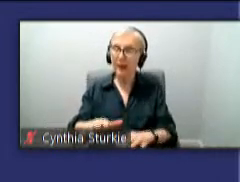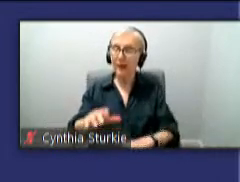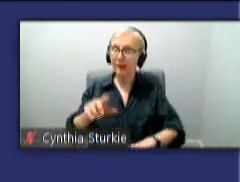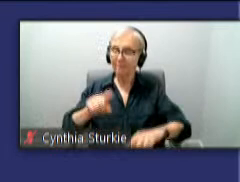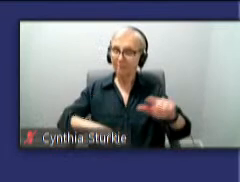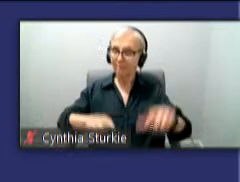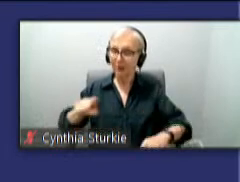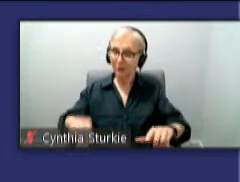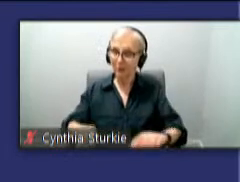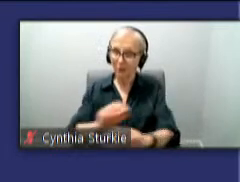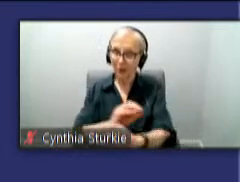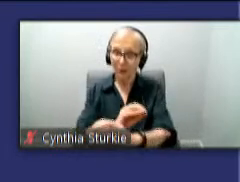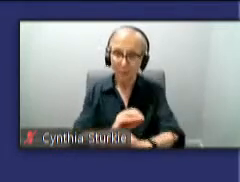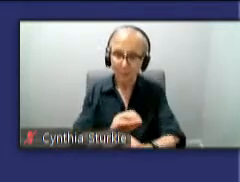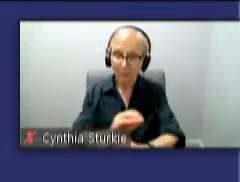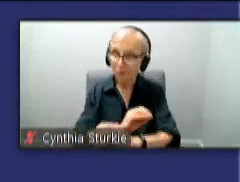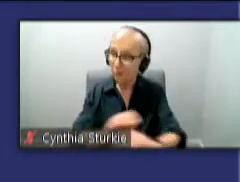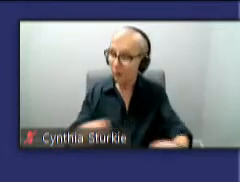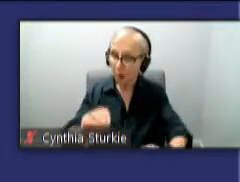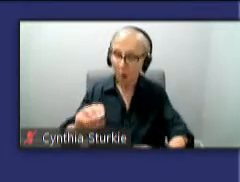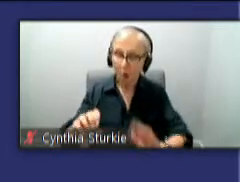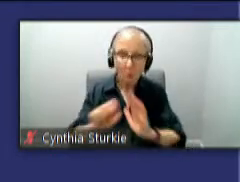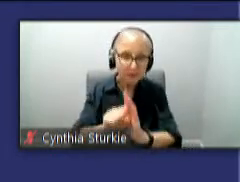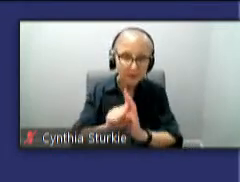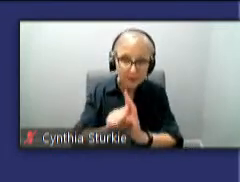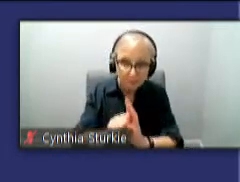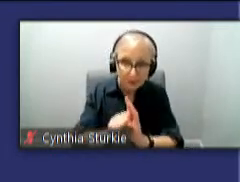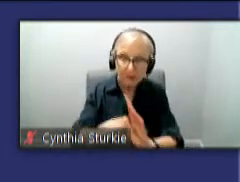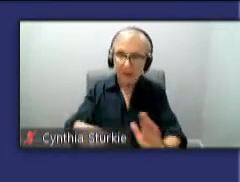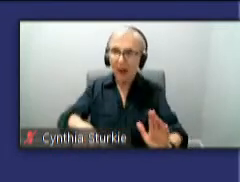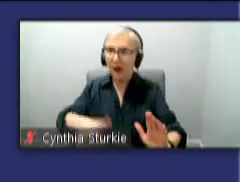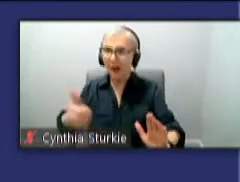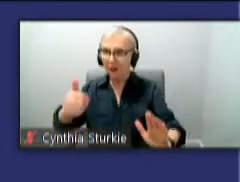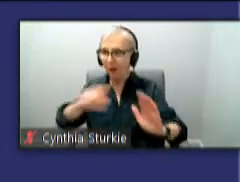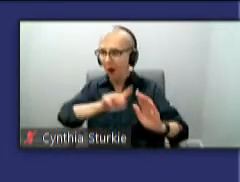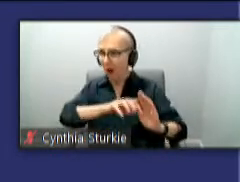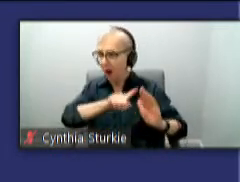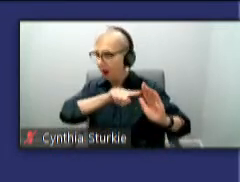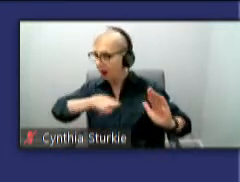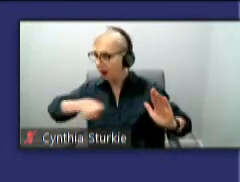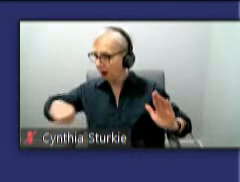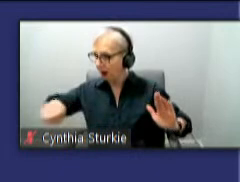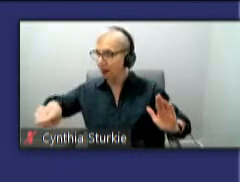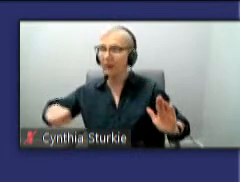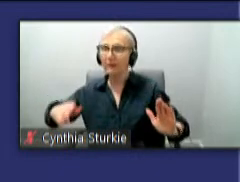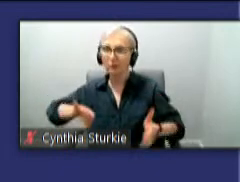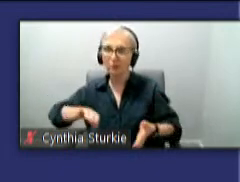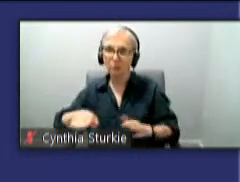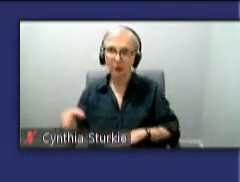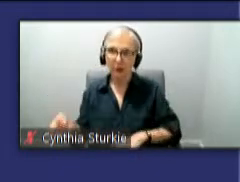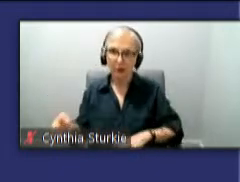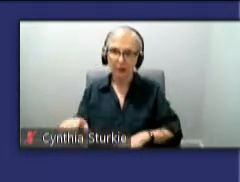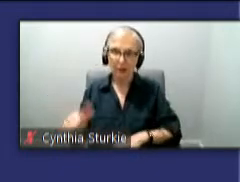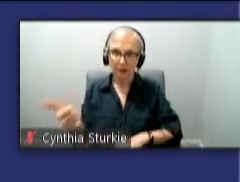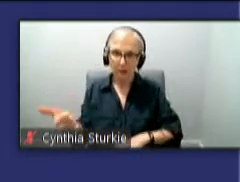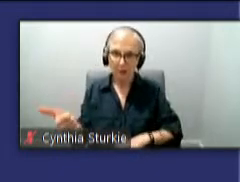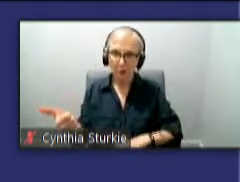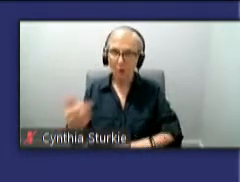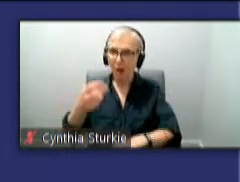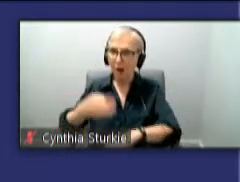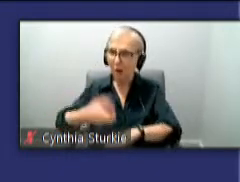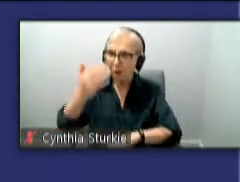no symptoms to severe illness and even death in some people. And I think it's really hard for individuals to gauge their own risk